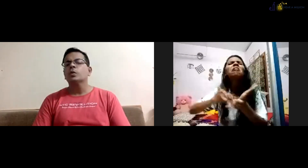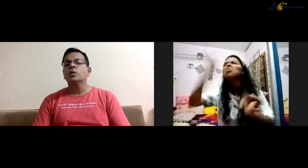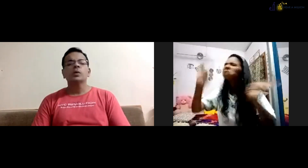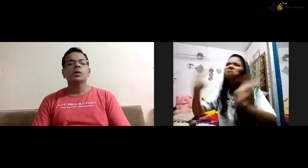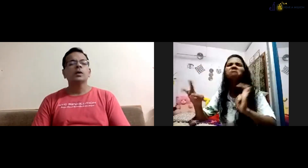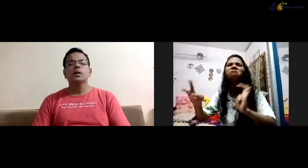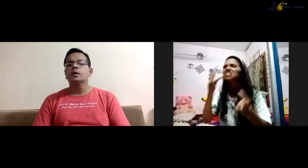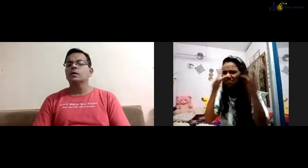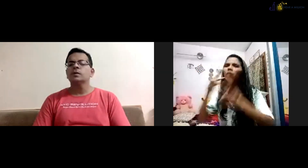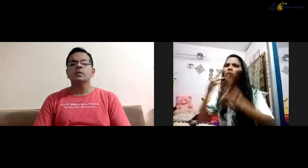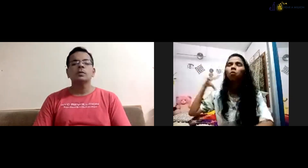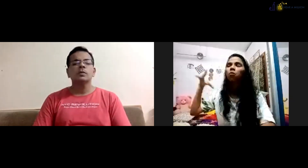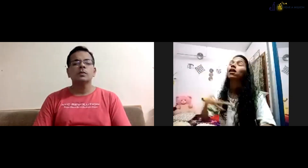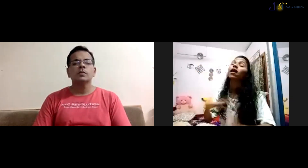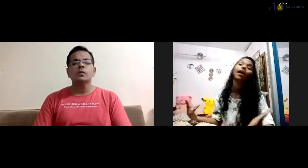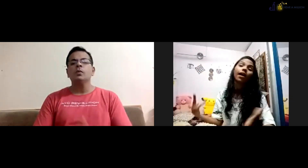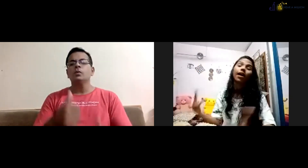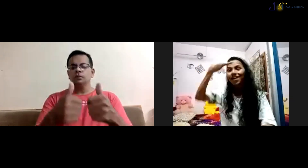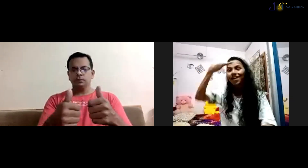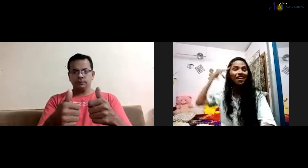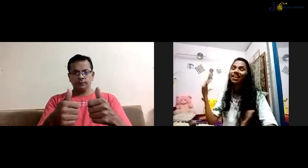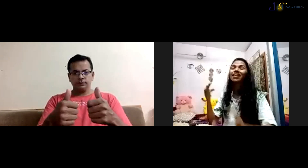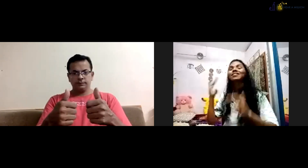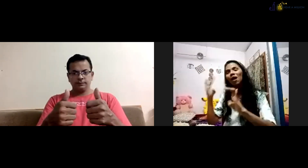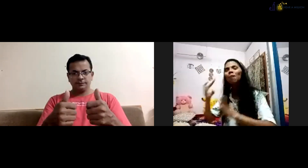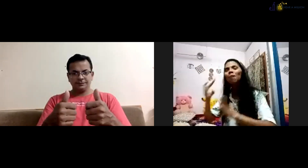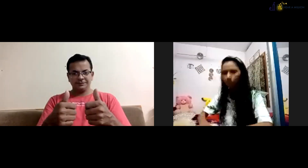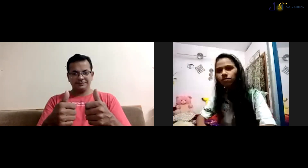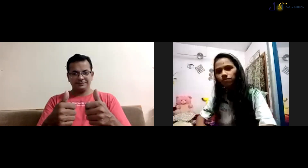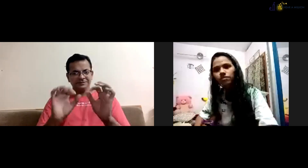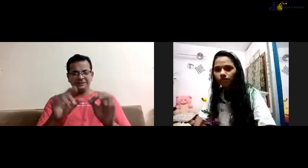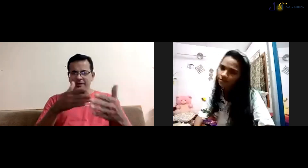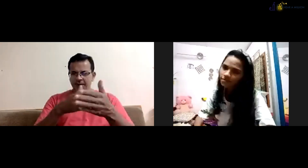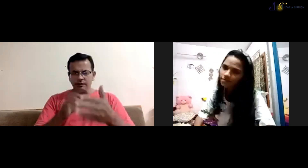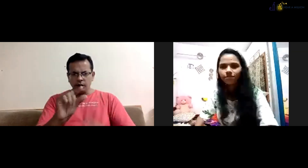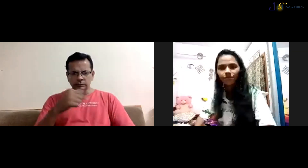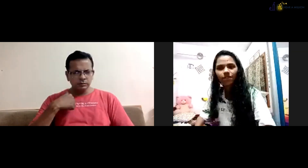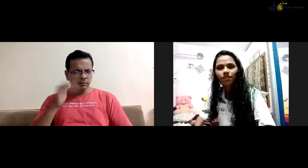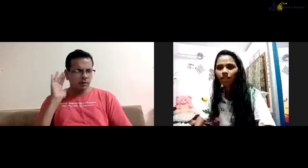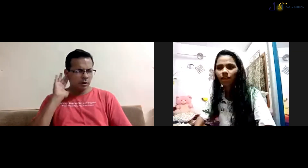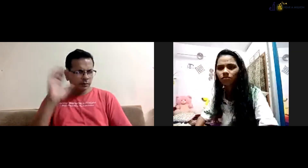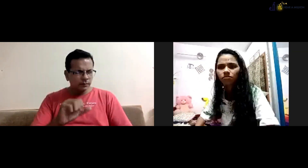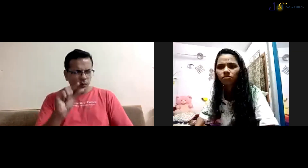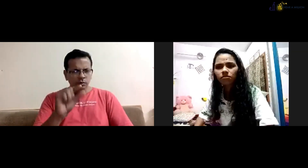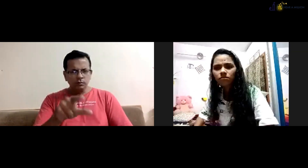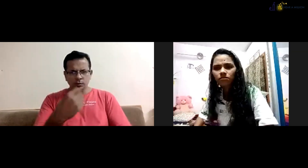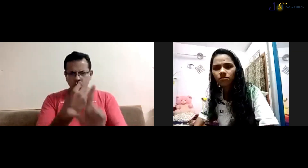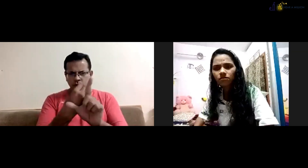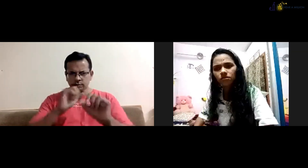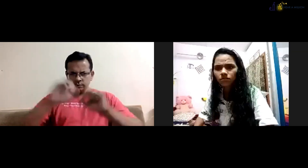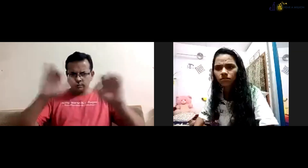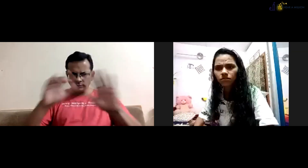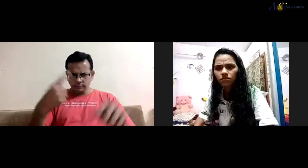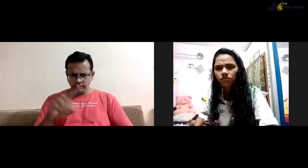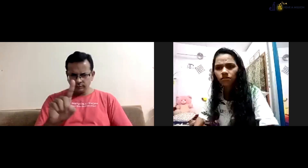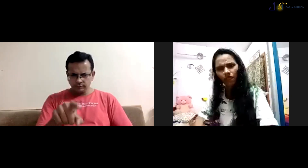yourself. But I cannot travel. I was not aware here how I will get it. But luckily I started